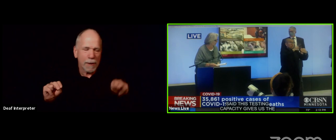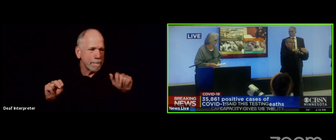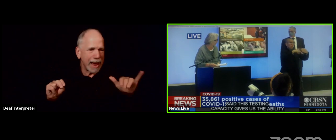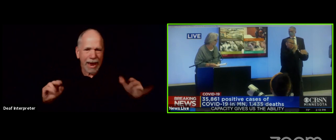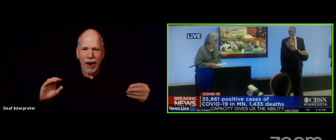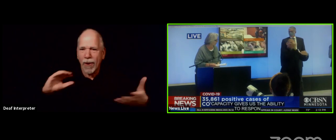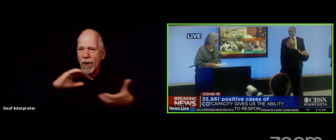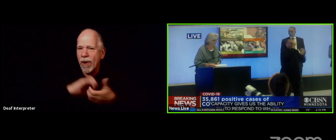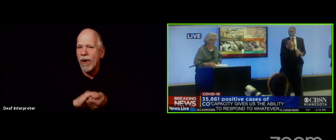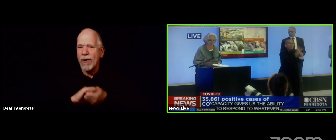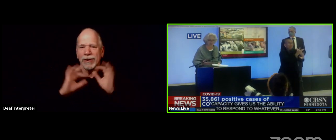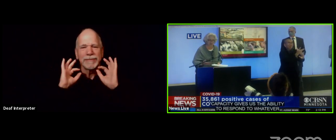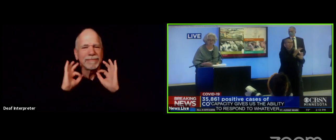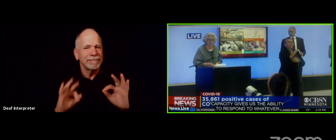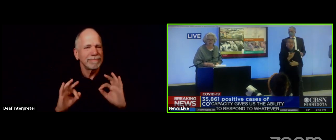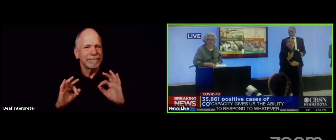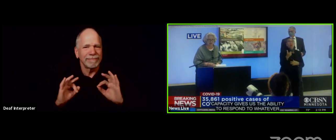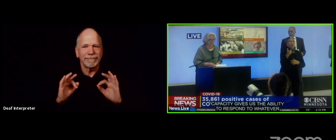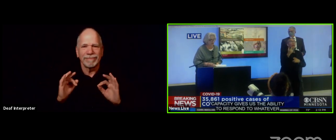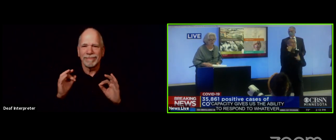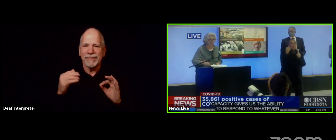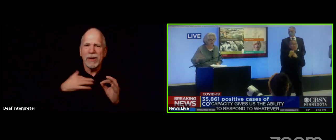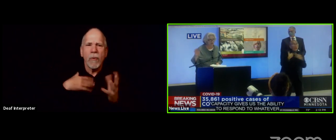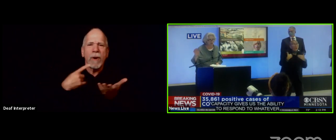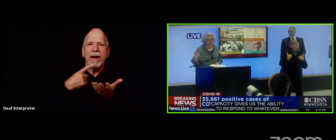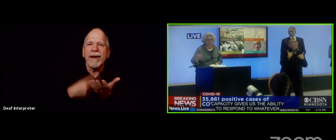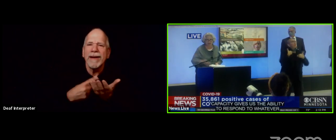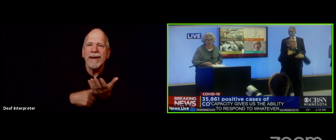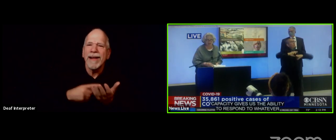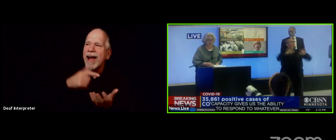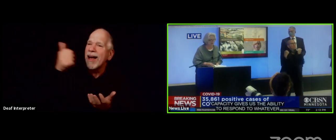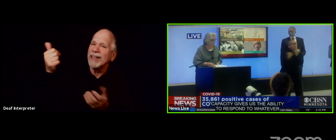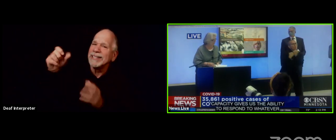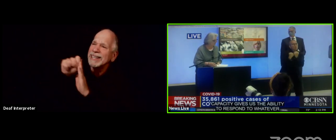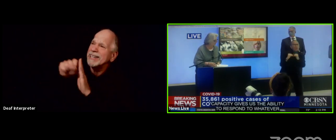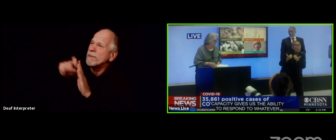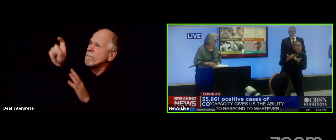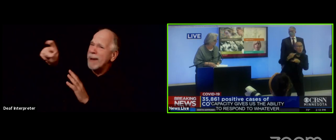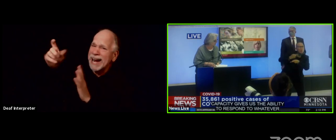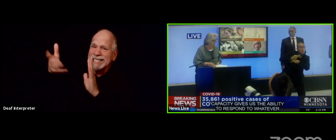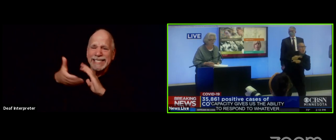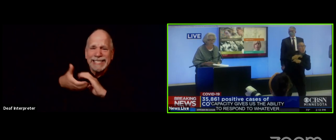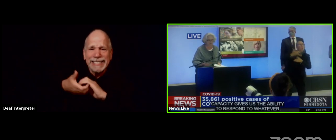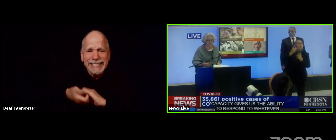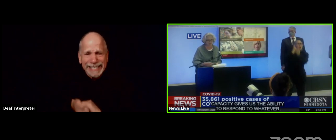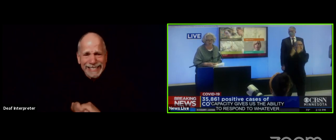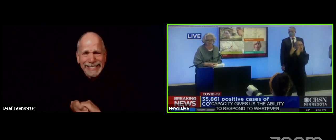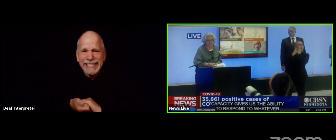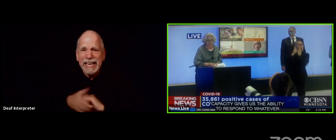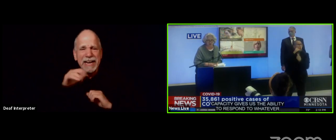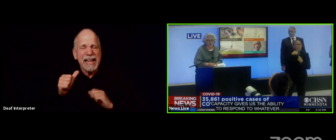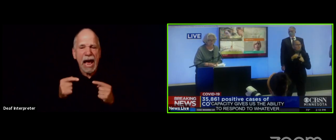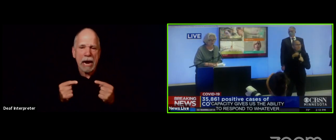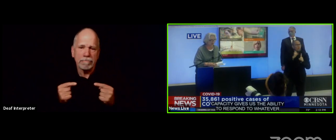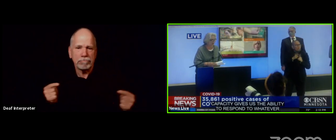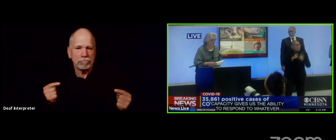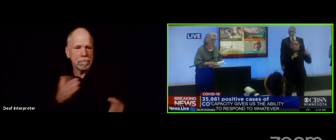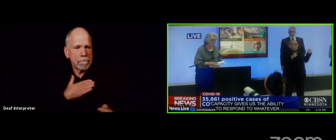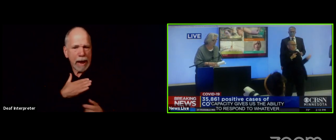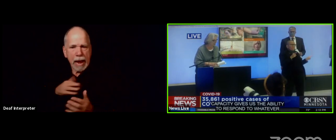know that there will be ups and downs. We know there will be increasing cases. We know we need to always be vigilant to look